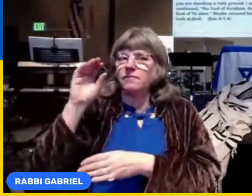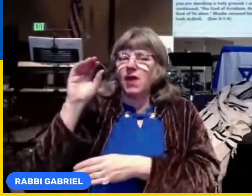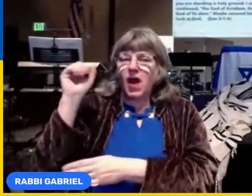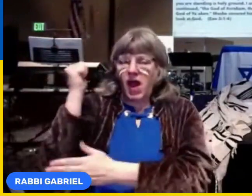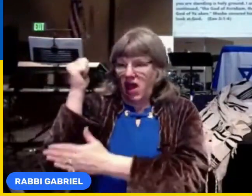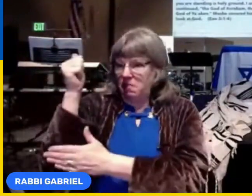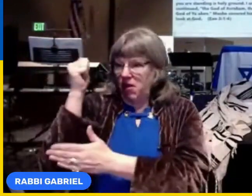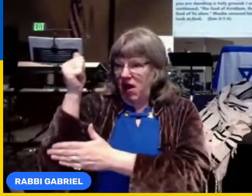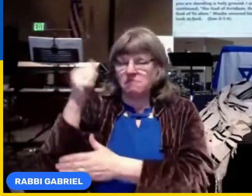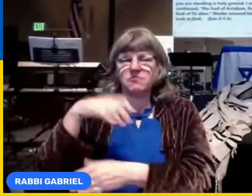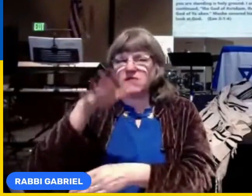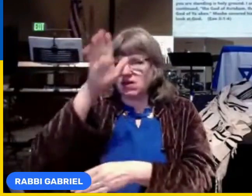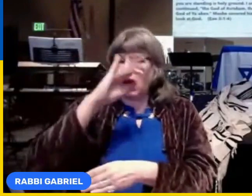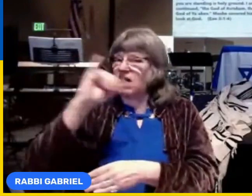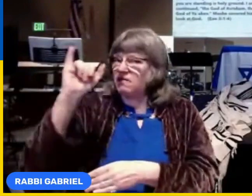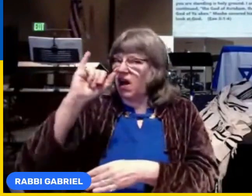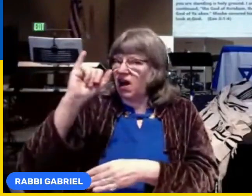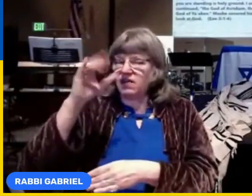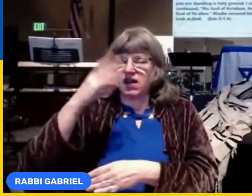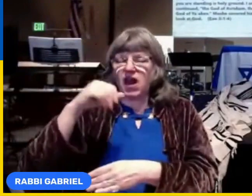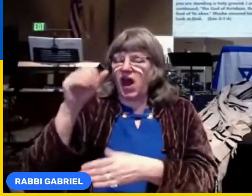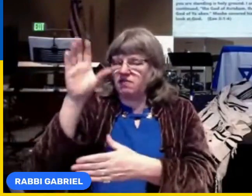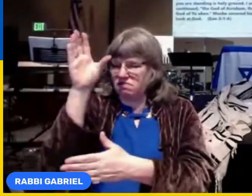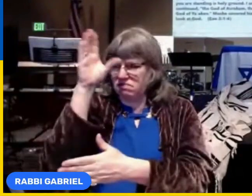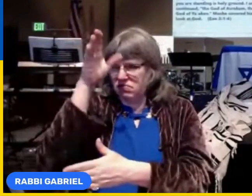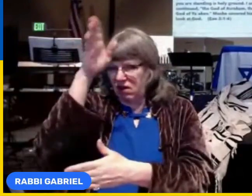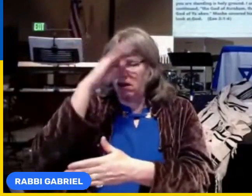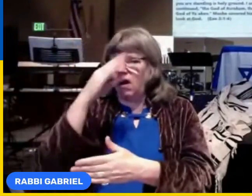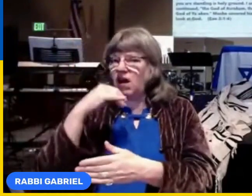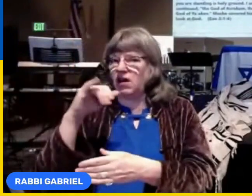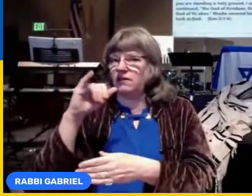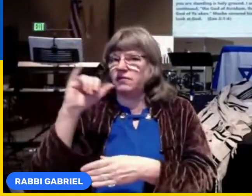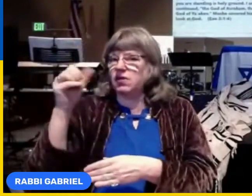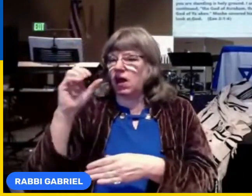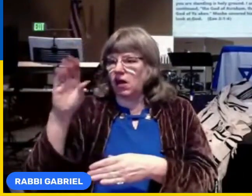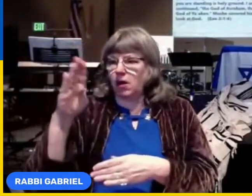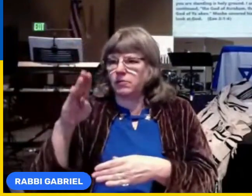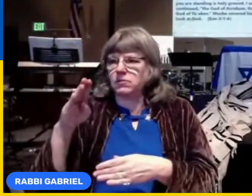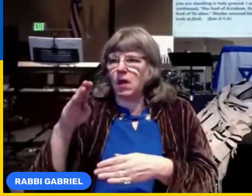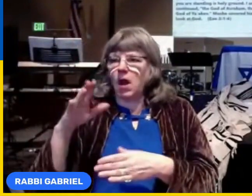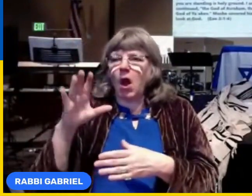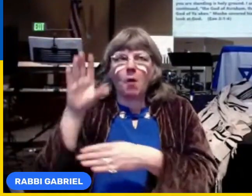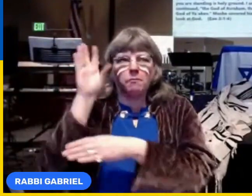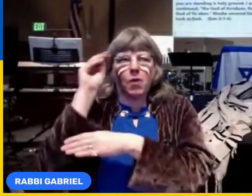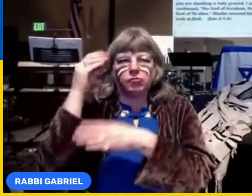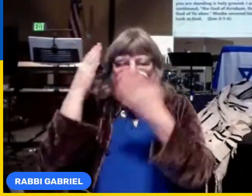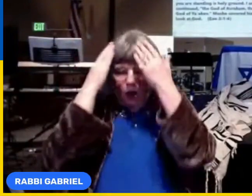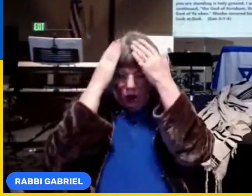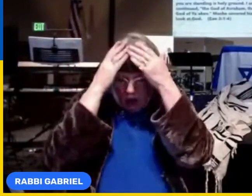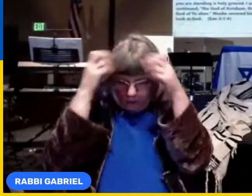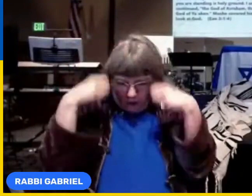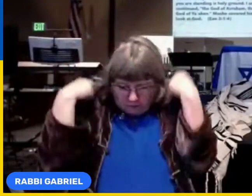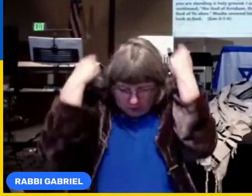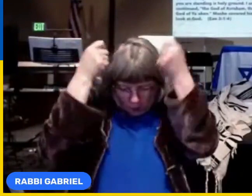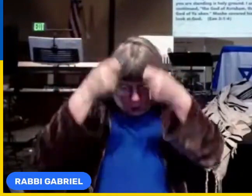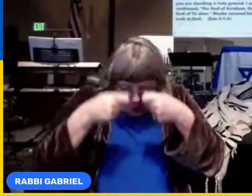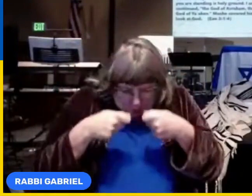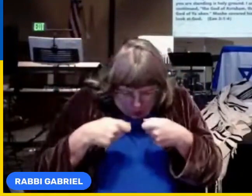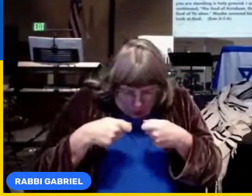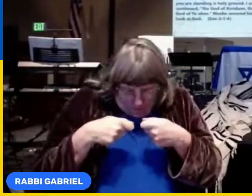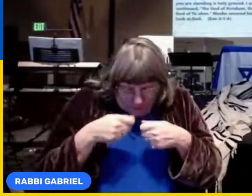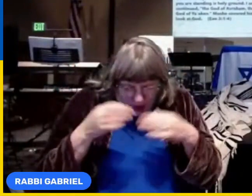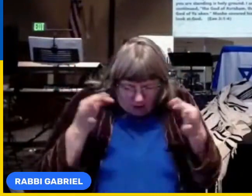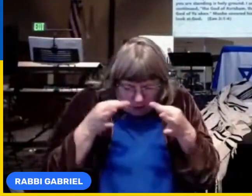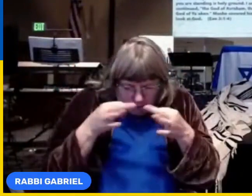of Yitzhak, the God of Yaakov. Moshe covered his face. He was afraid to